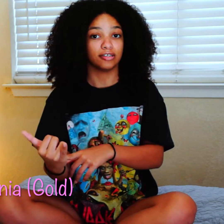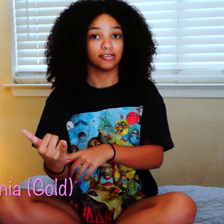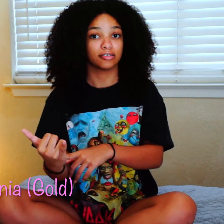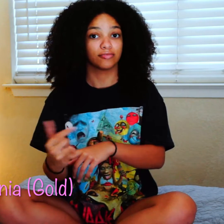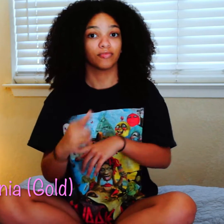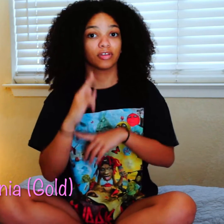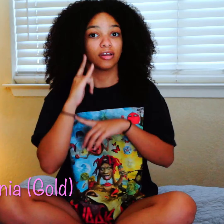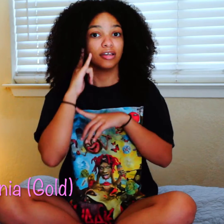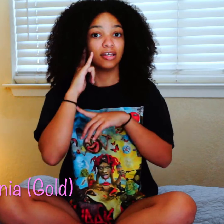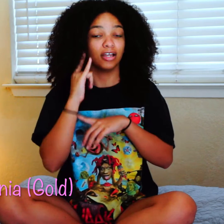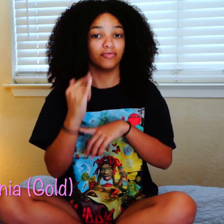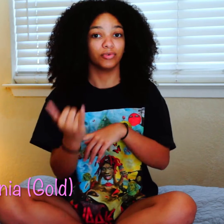this. California.